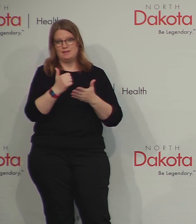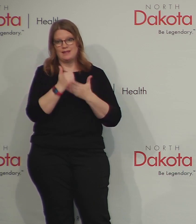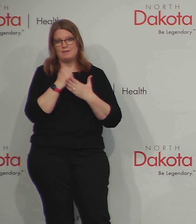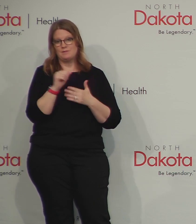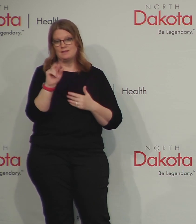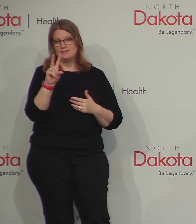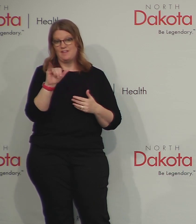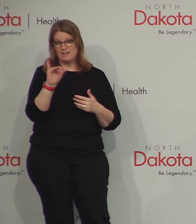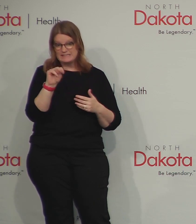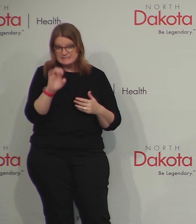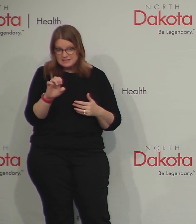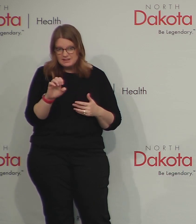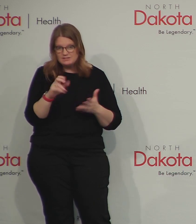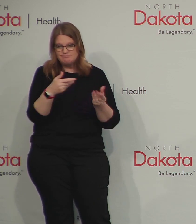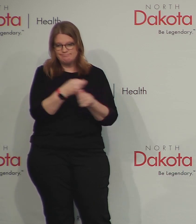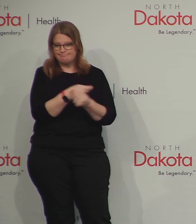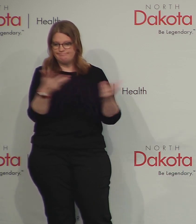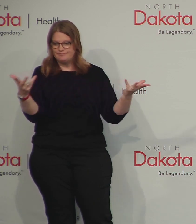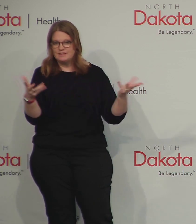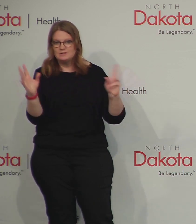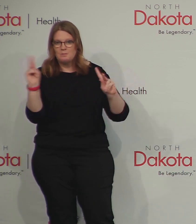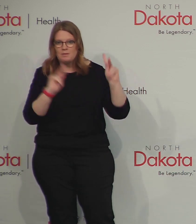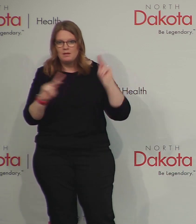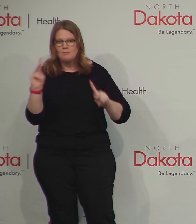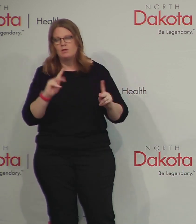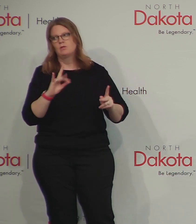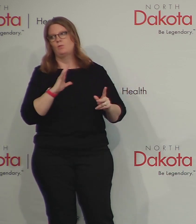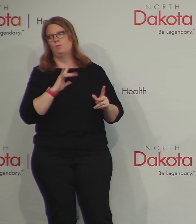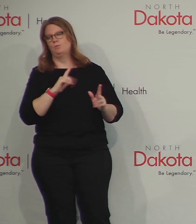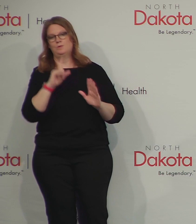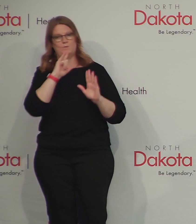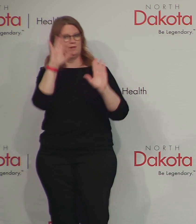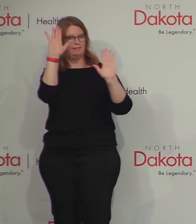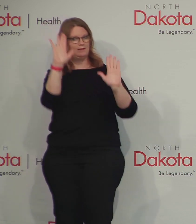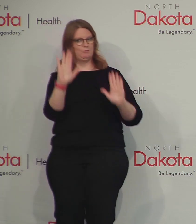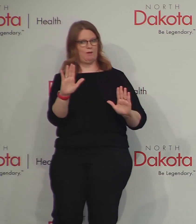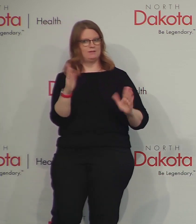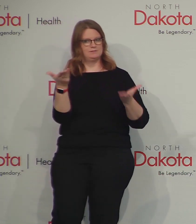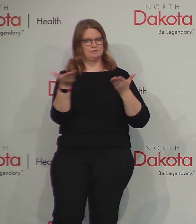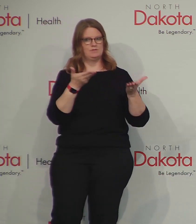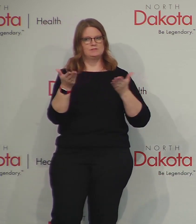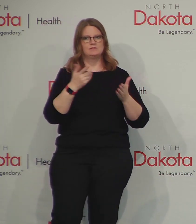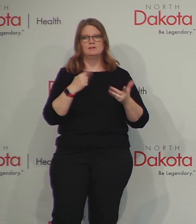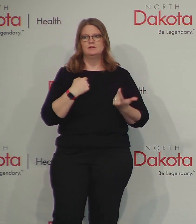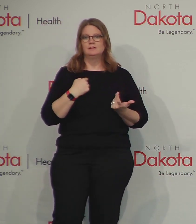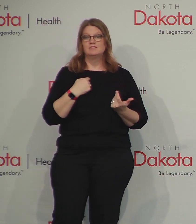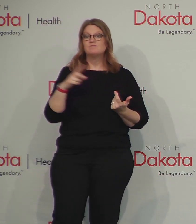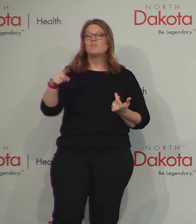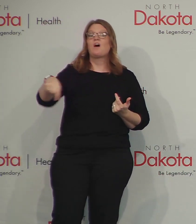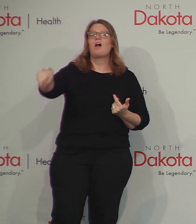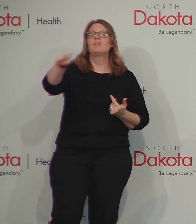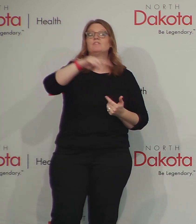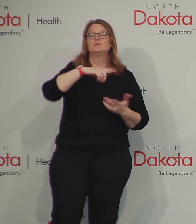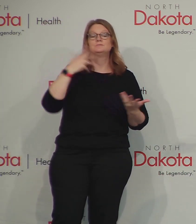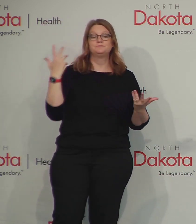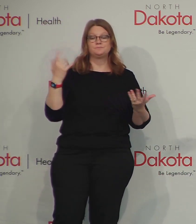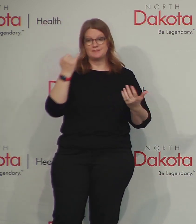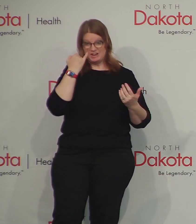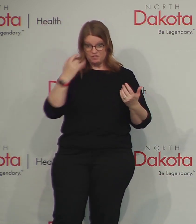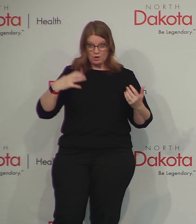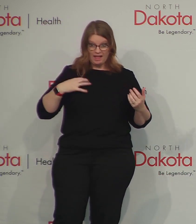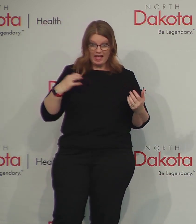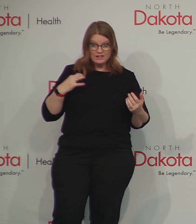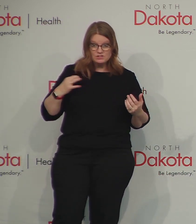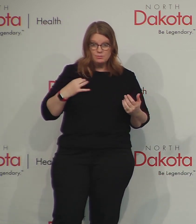vaccine delivered to individuals is doing a great service. And so again, I challenge everybody who's eligible